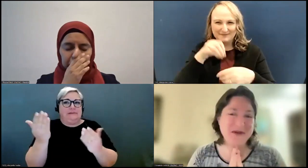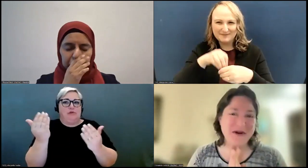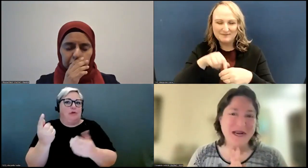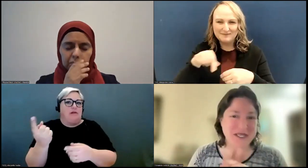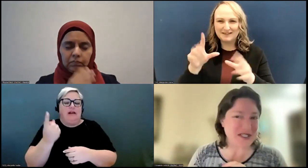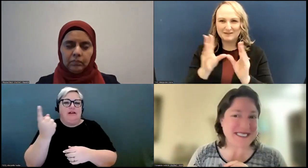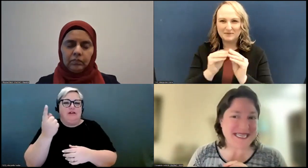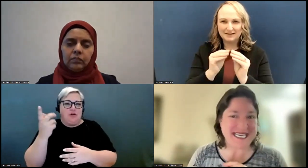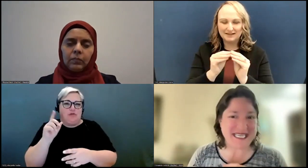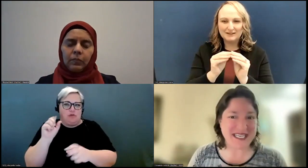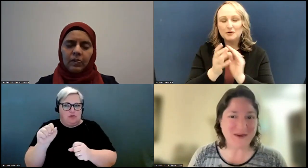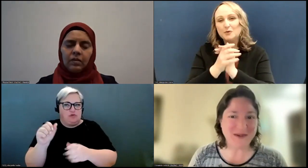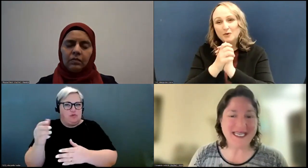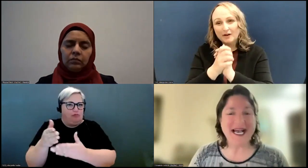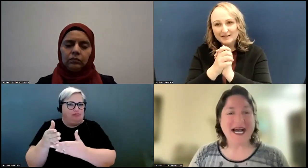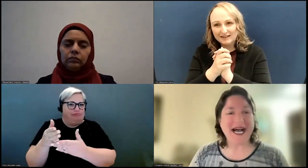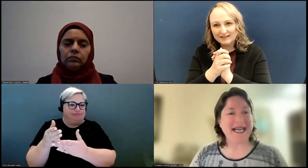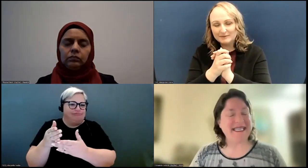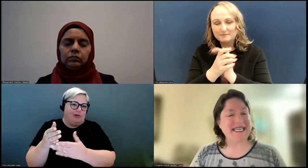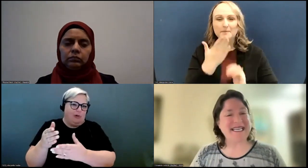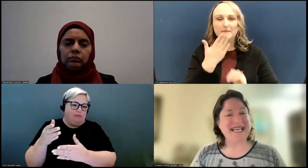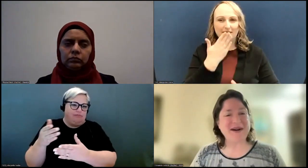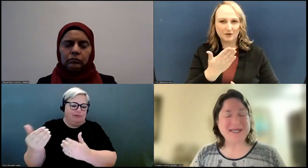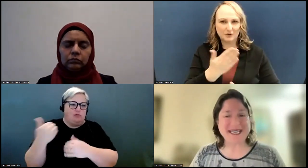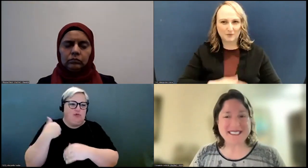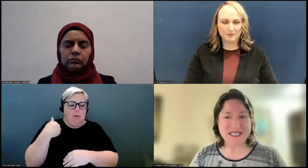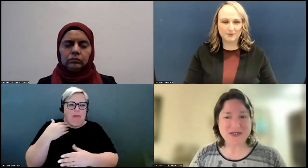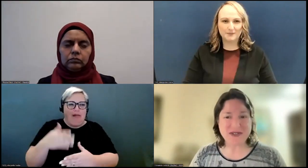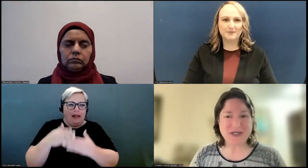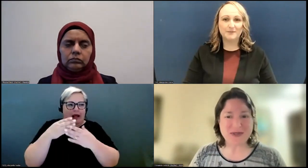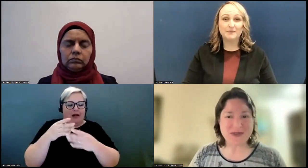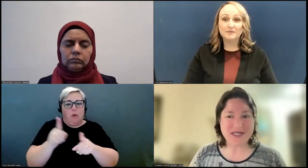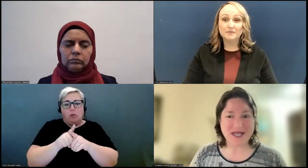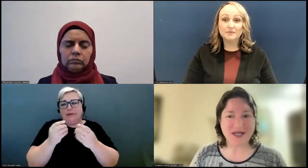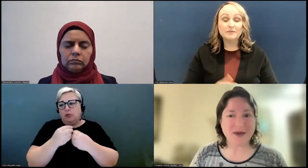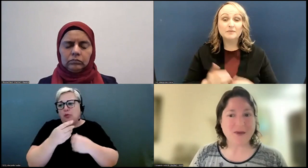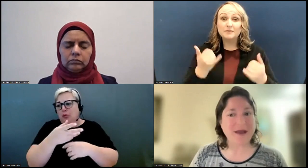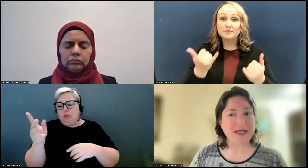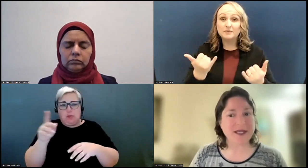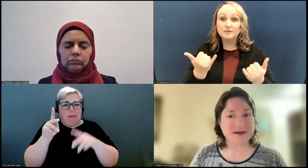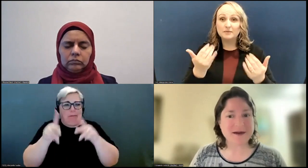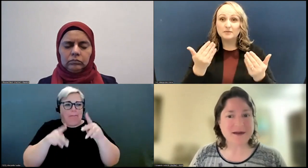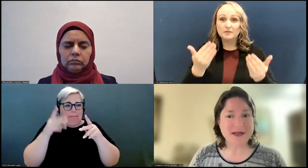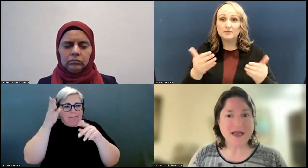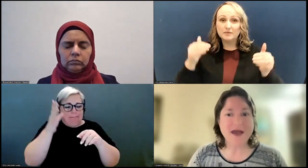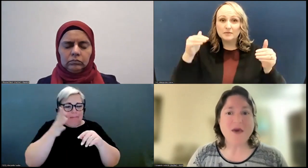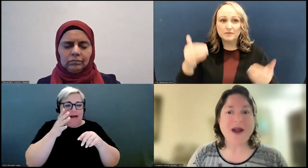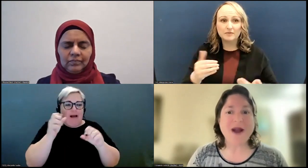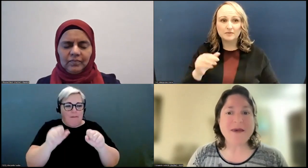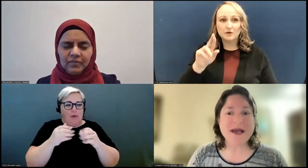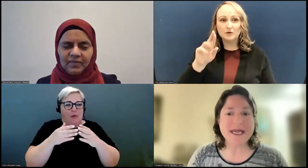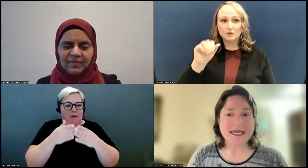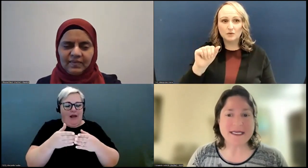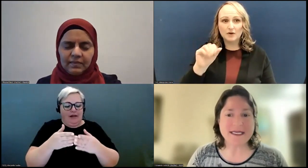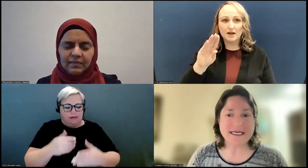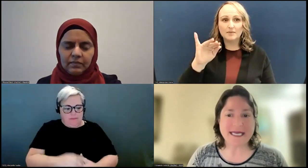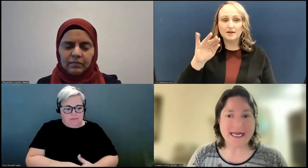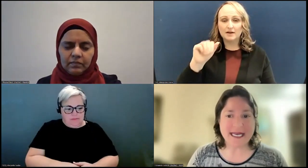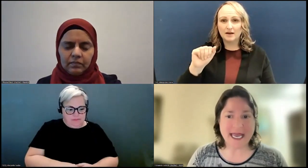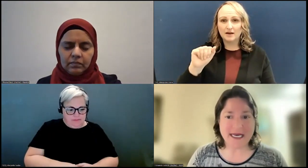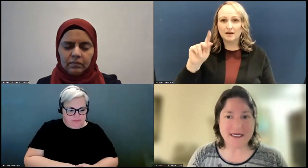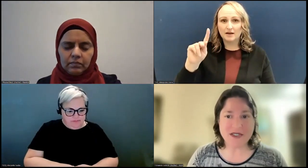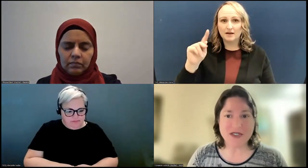Yeah, congratulations and thank you. I'd now like to introduce Rabia Khidr. Rabia